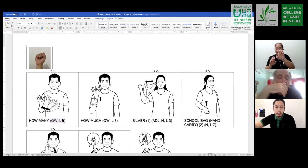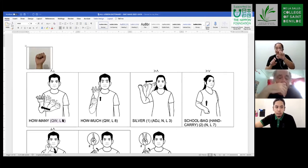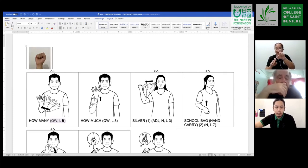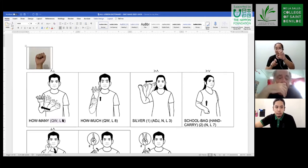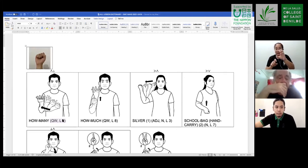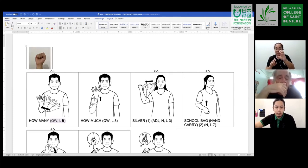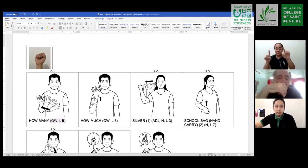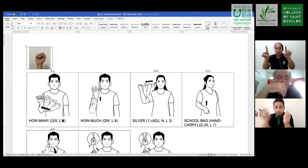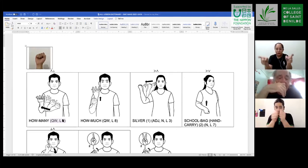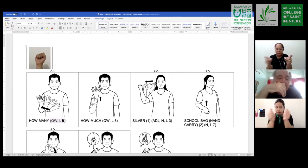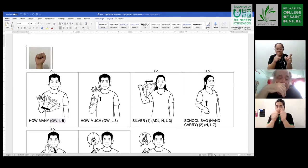and then L1.